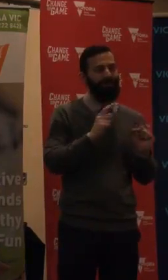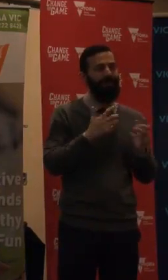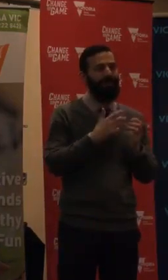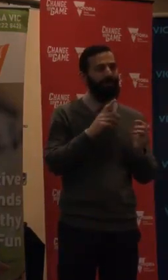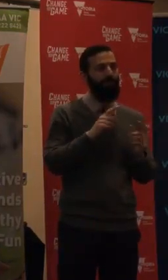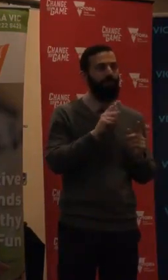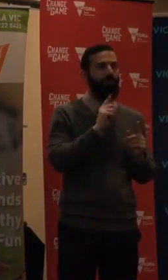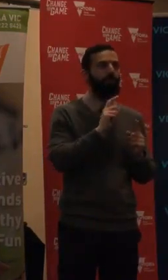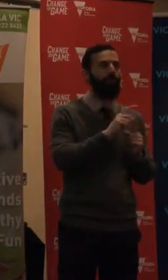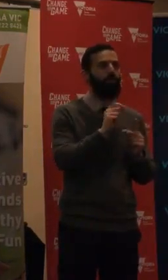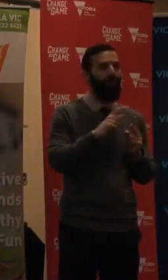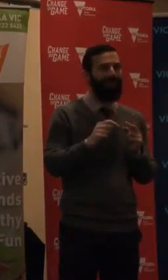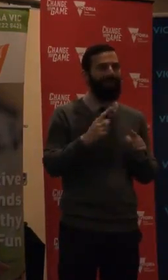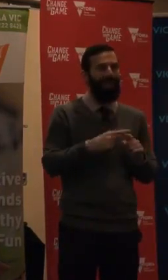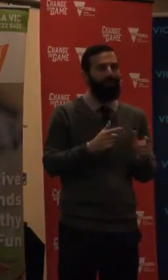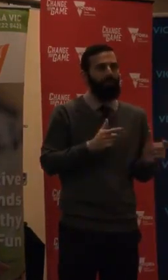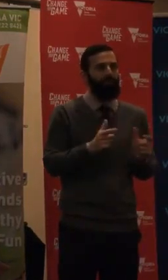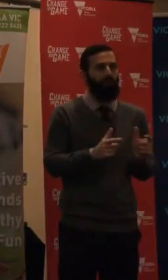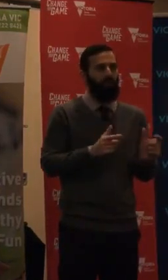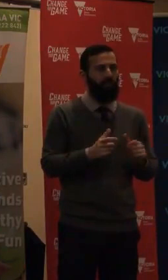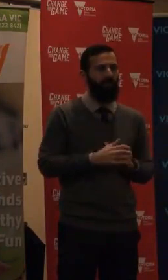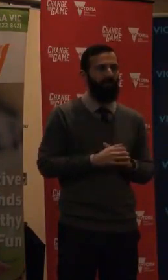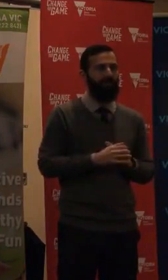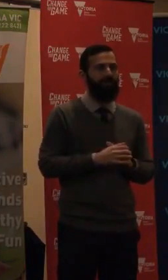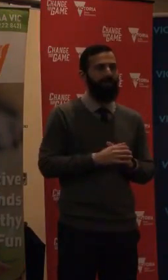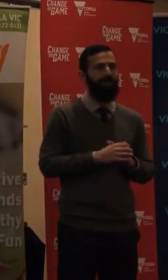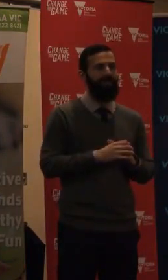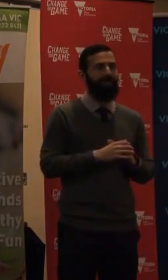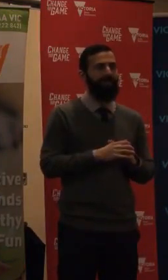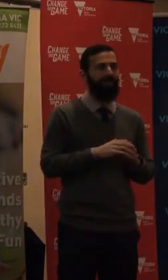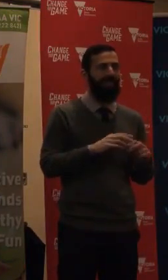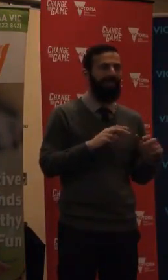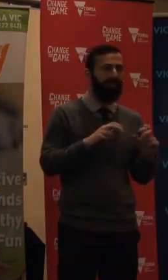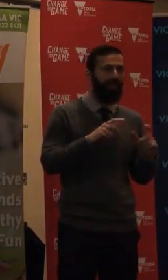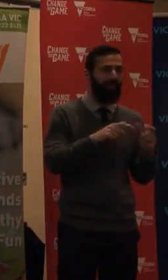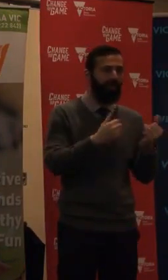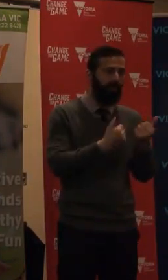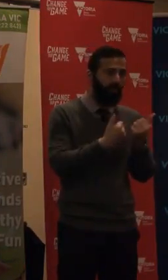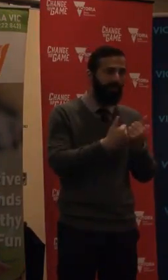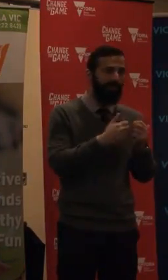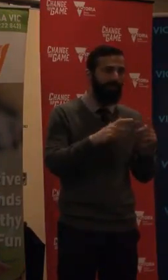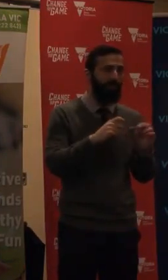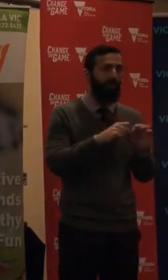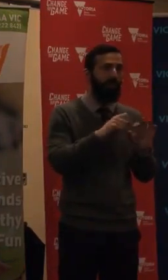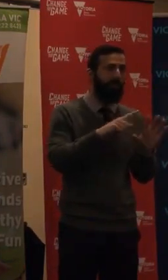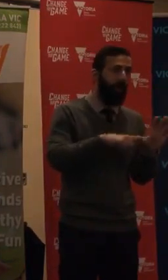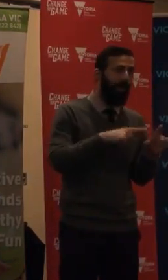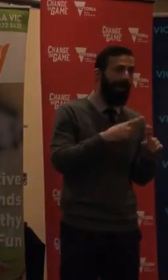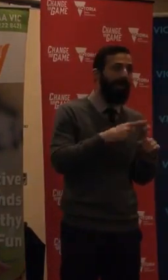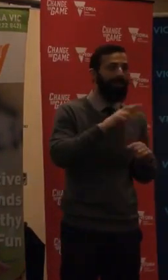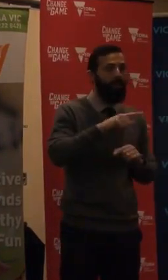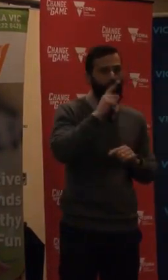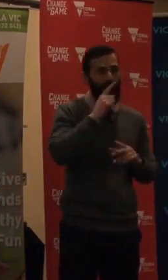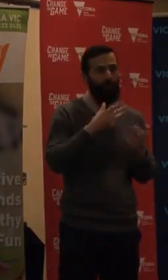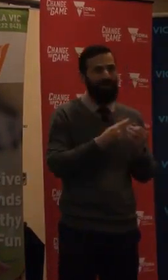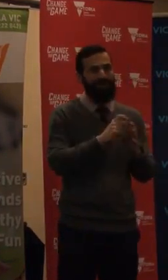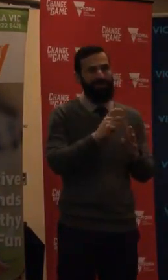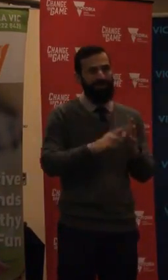heard, choice and control, exercised and supported in its exercise by and for people with disability.